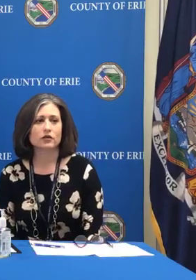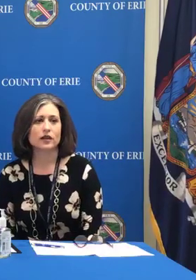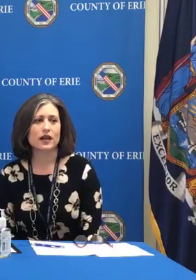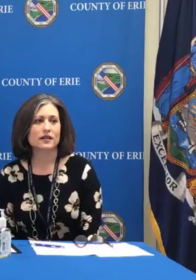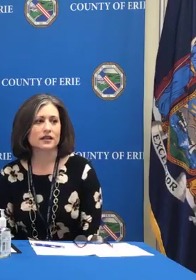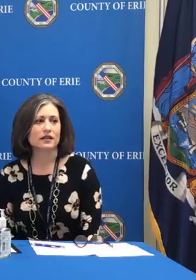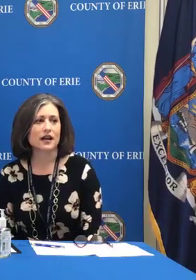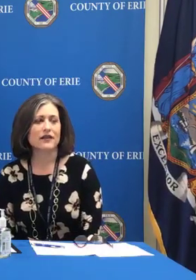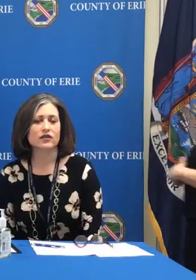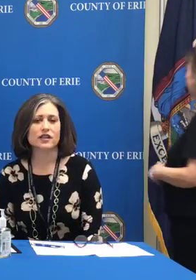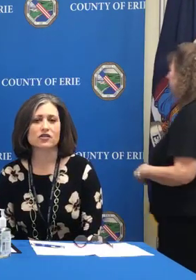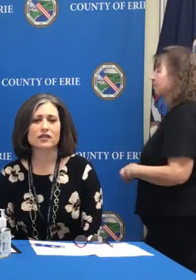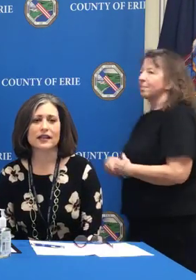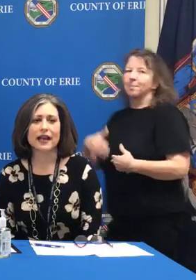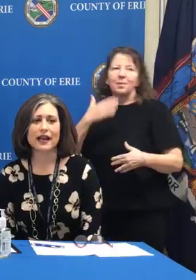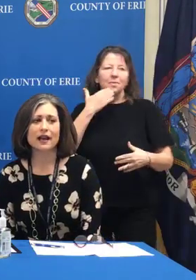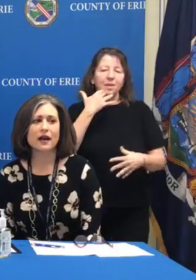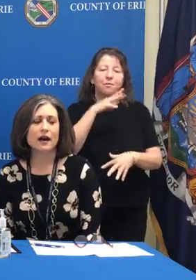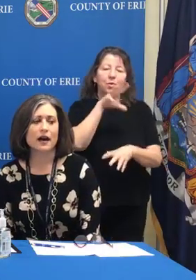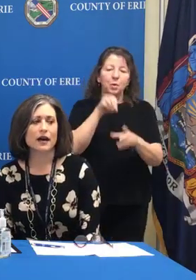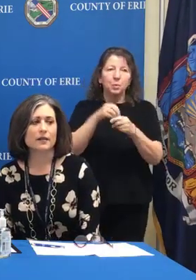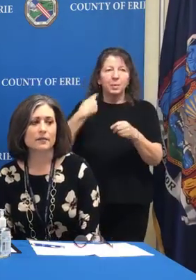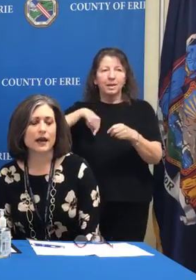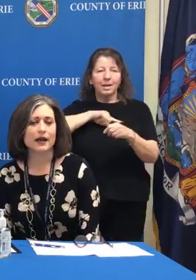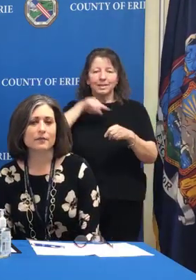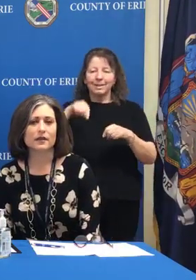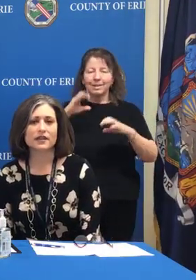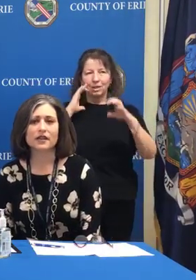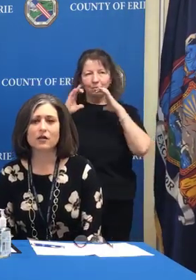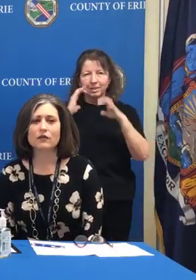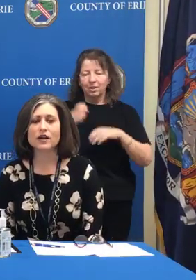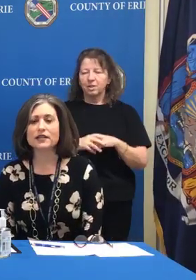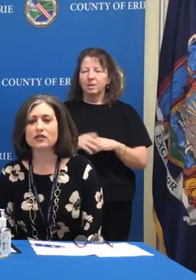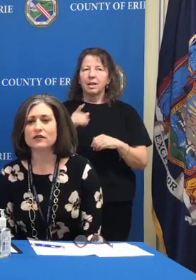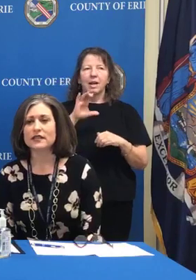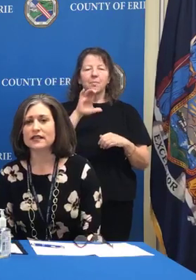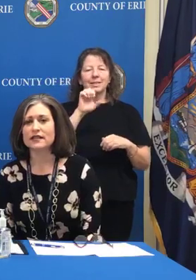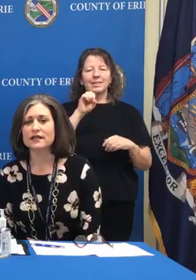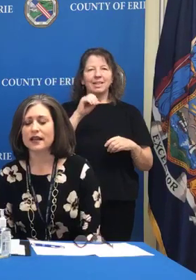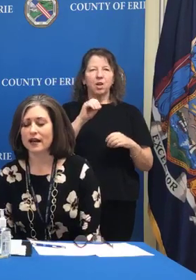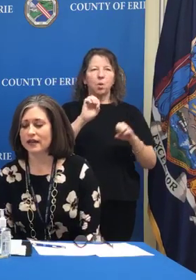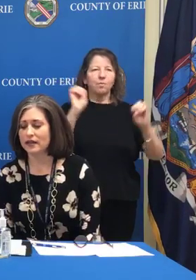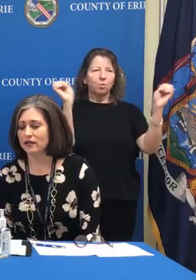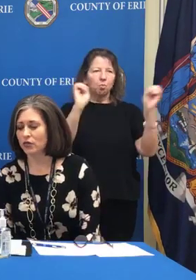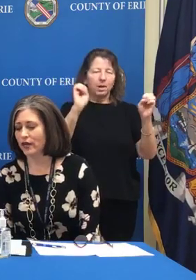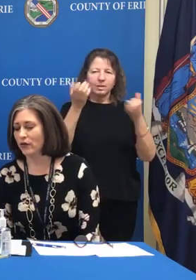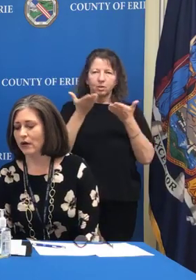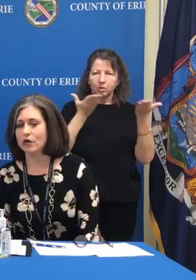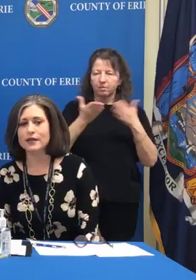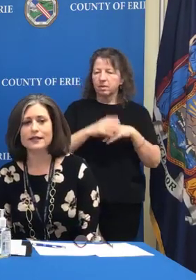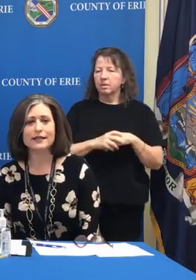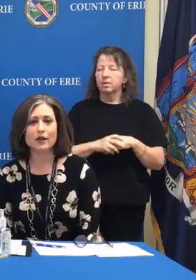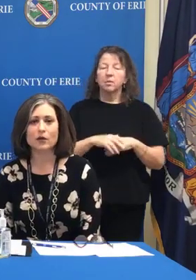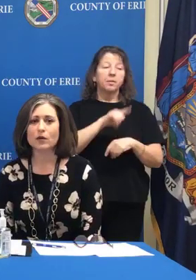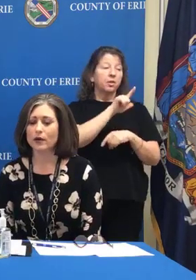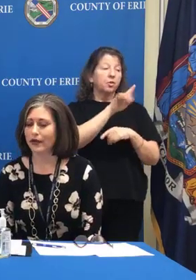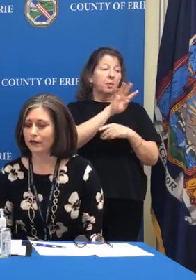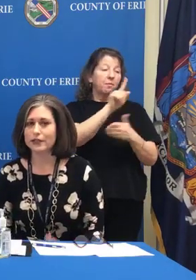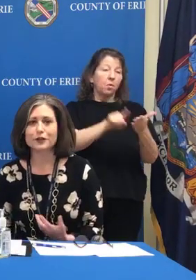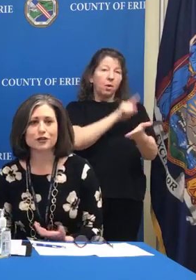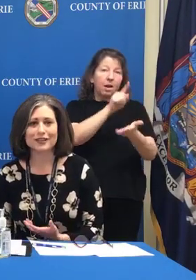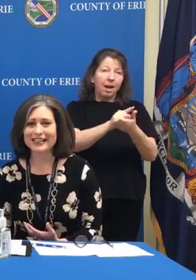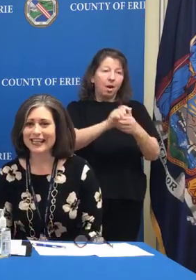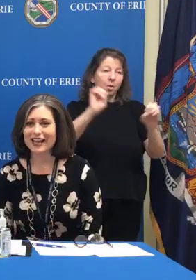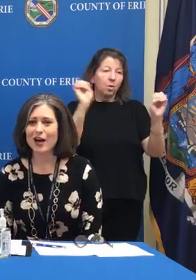for including us in the conversation today. I'm the CEO of Crisis Services, and as the 24-hour crisis center, we're working